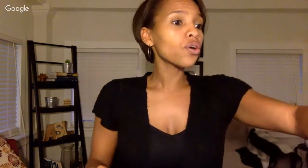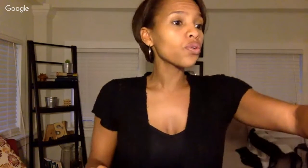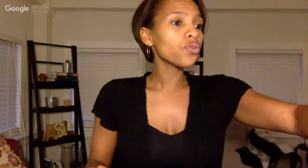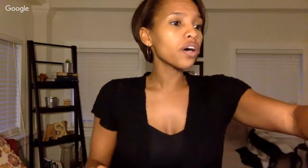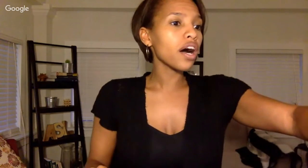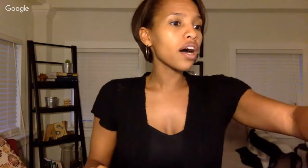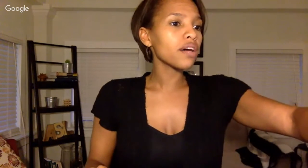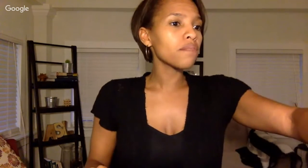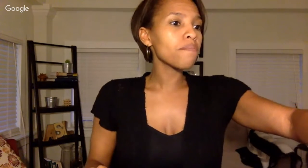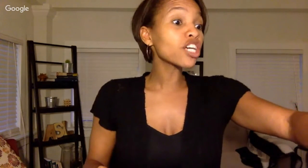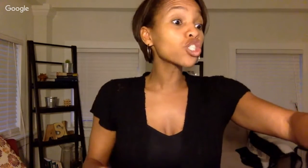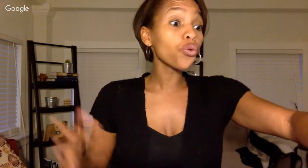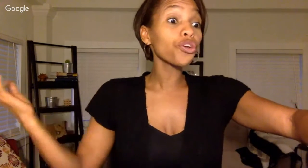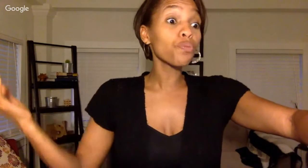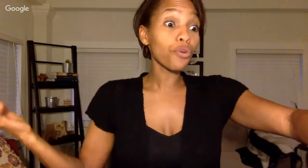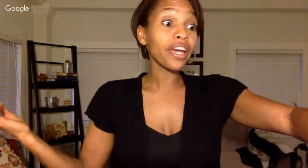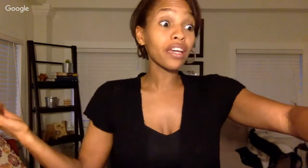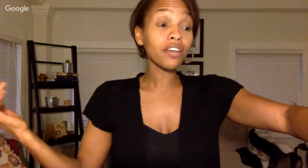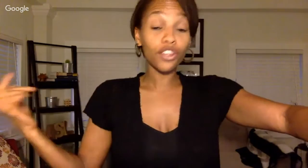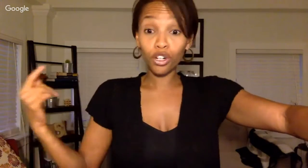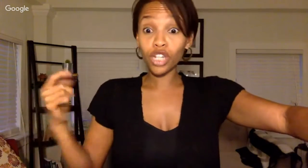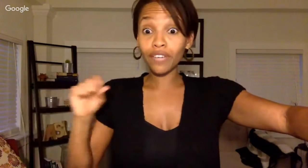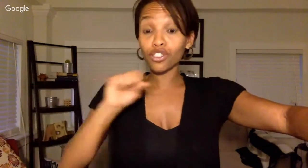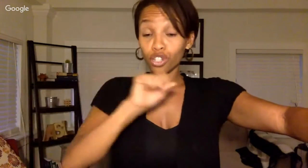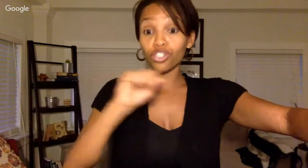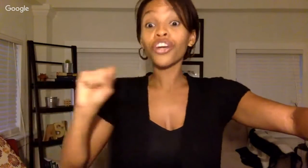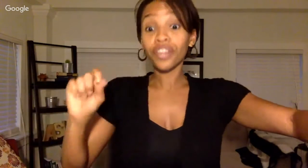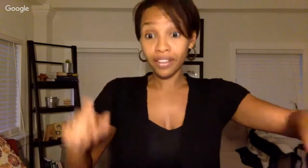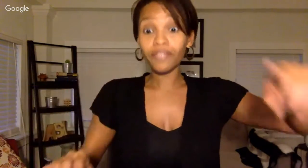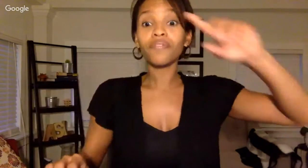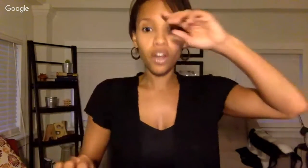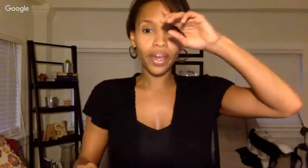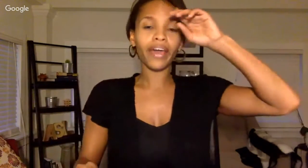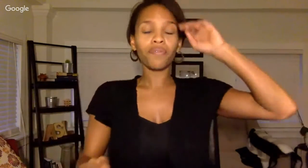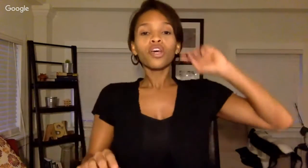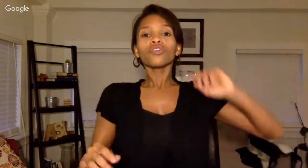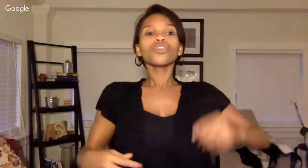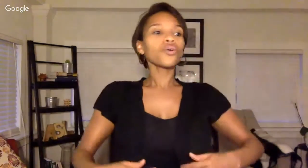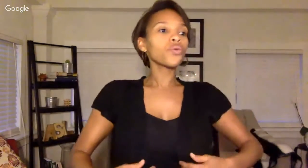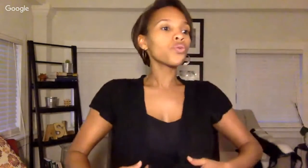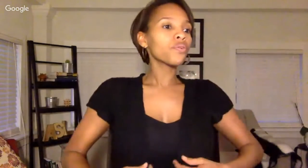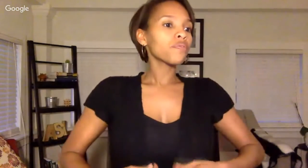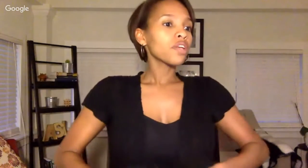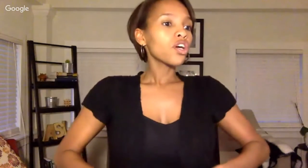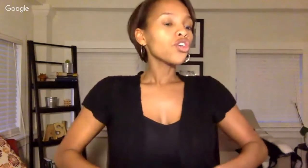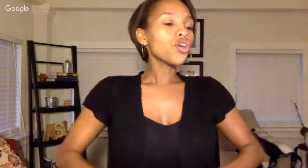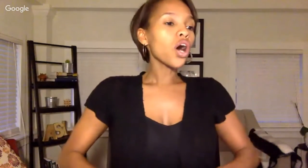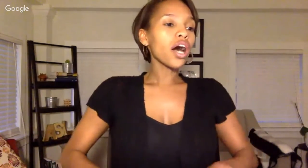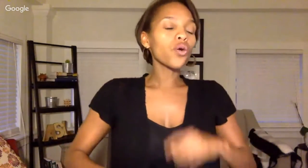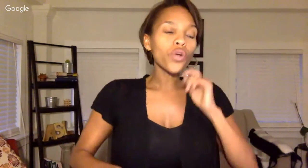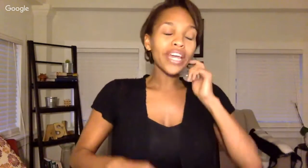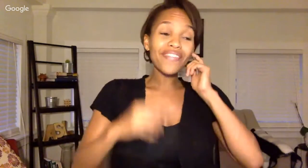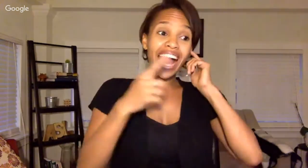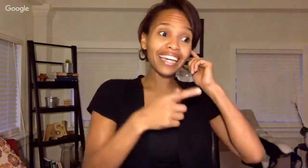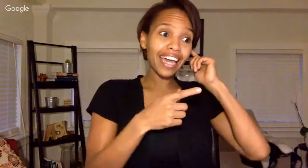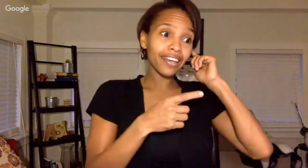So make sure you bring your Social Security. Okay, so in that